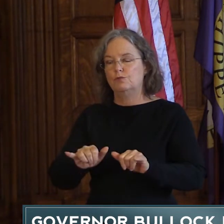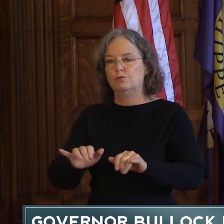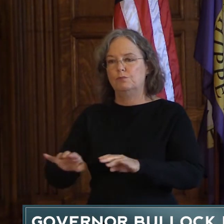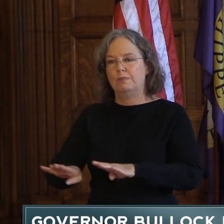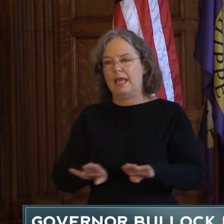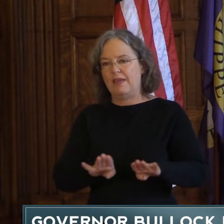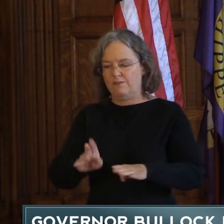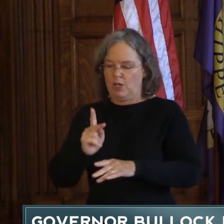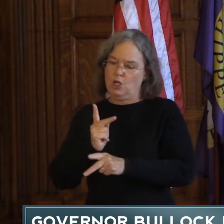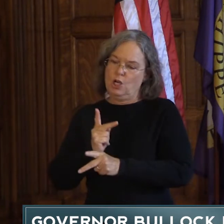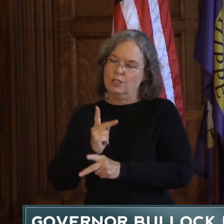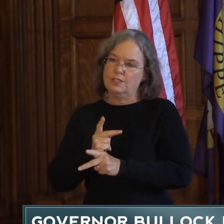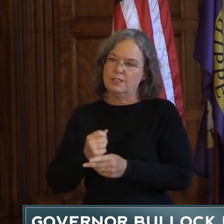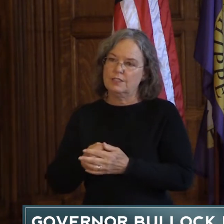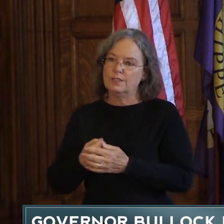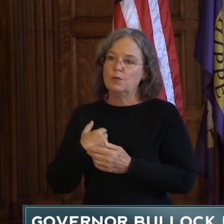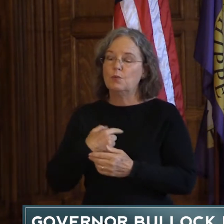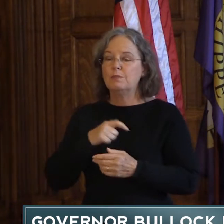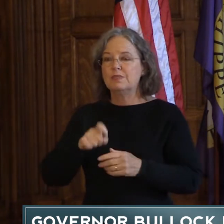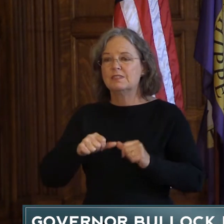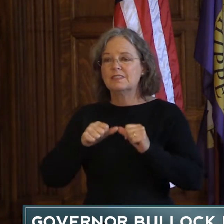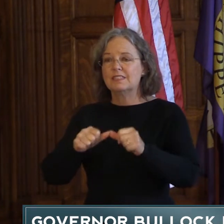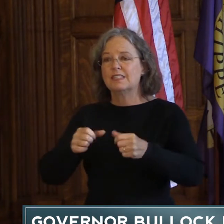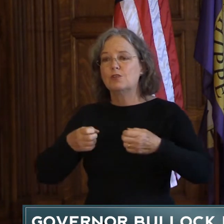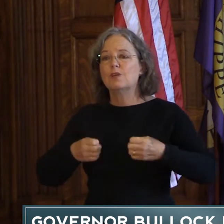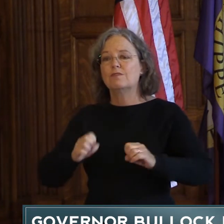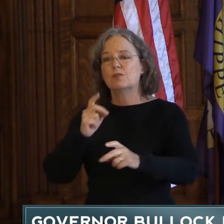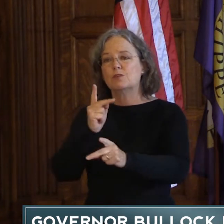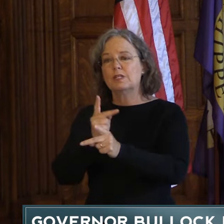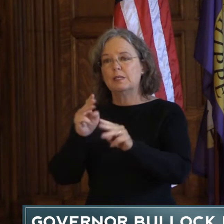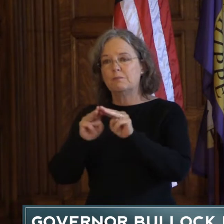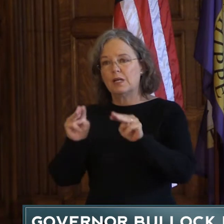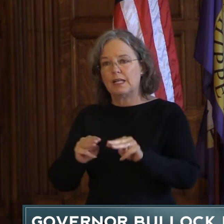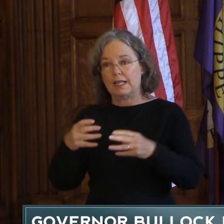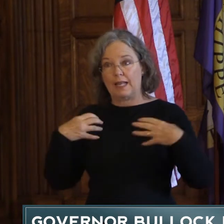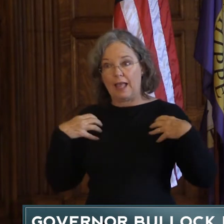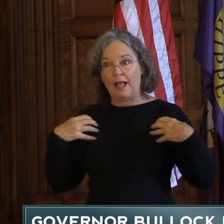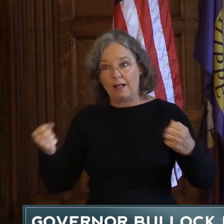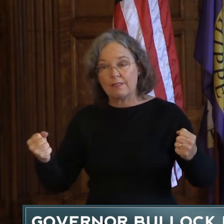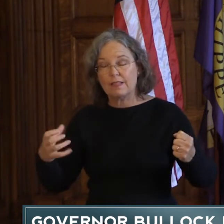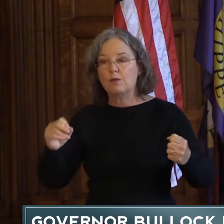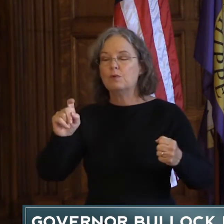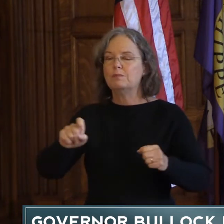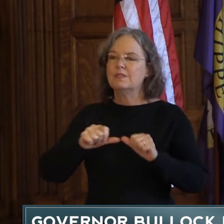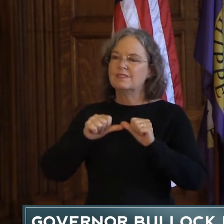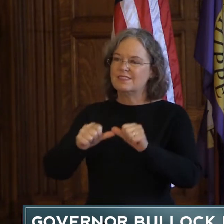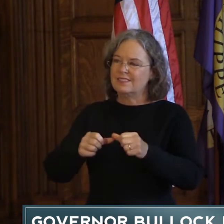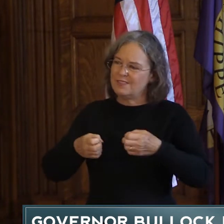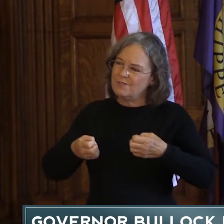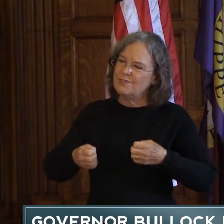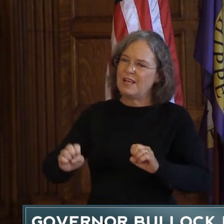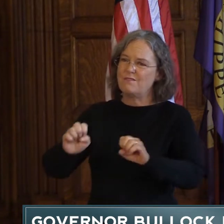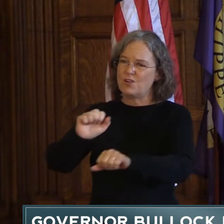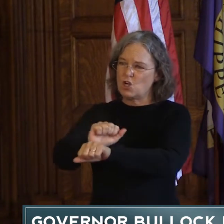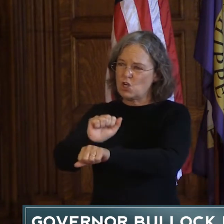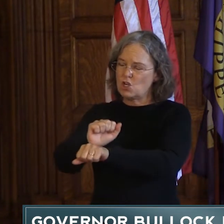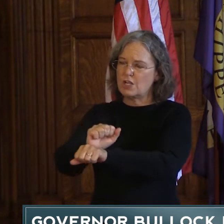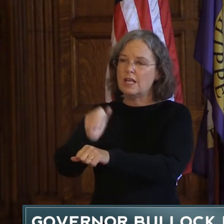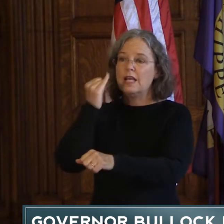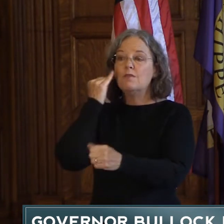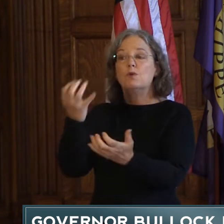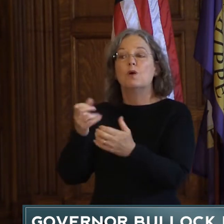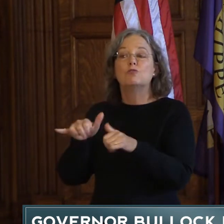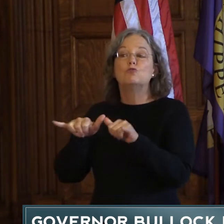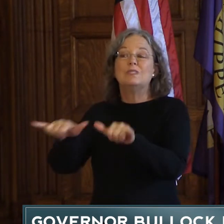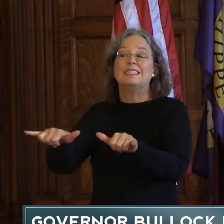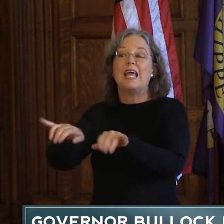this effort to keep Montanans healthy, and we must continue this effort if we want to stay open. We continue